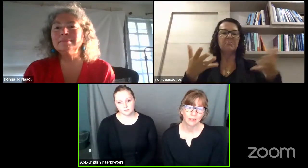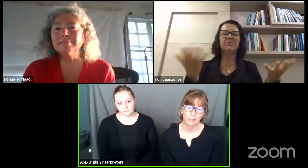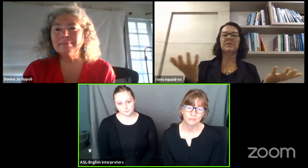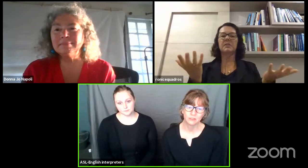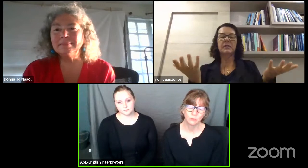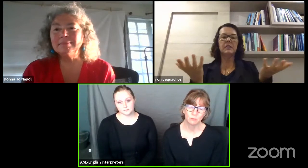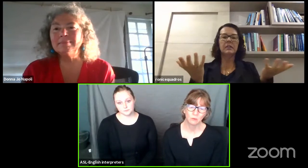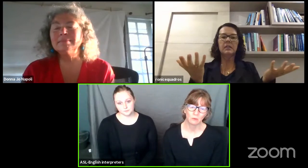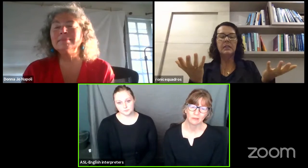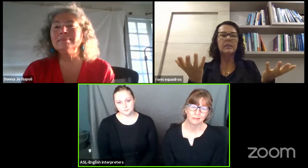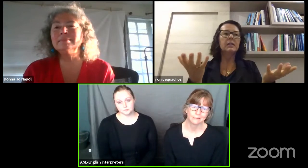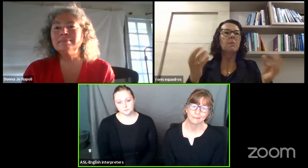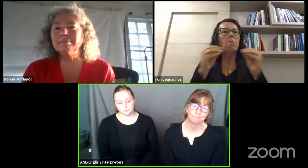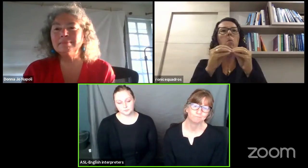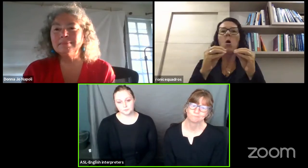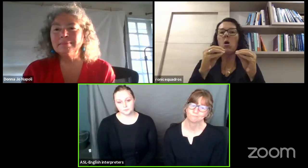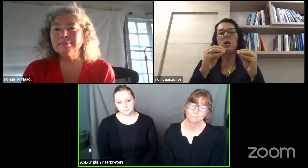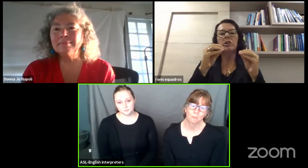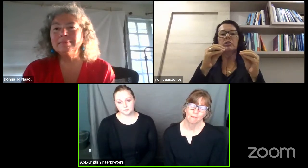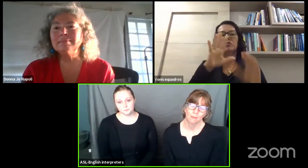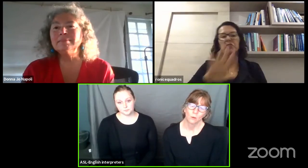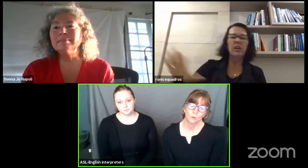gestural, perhaps, to people.